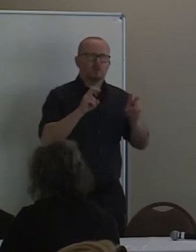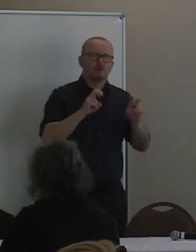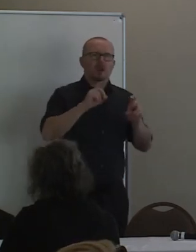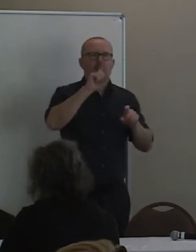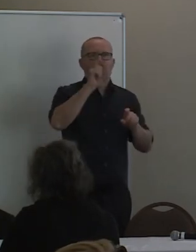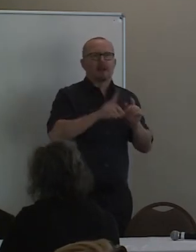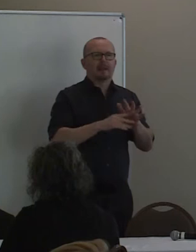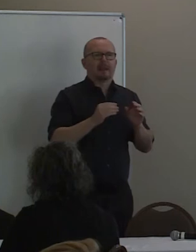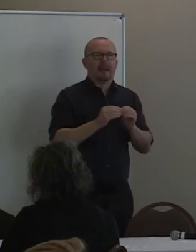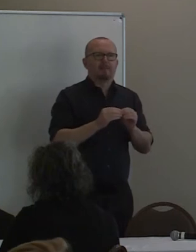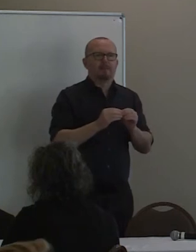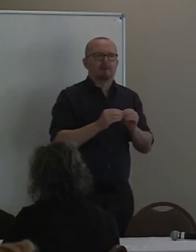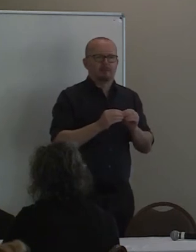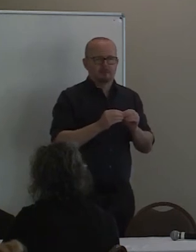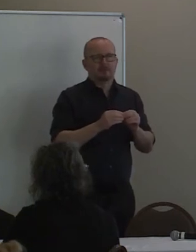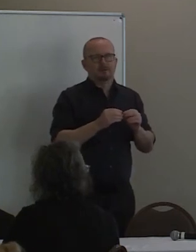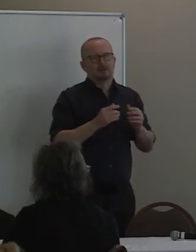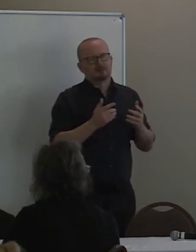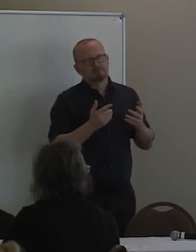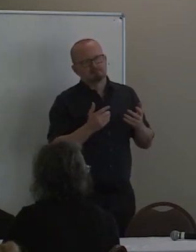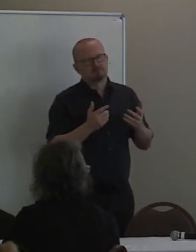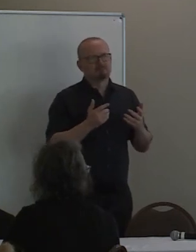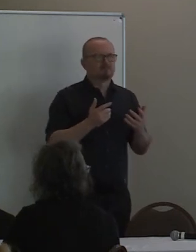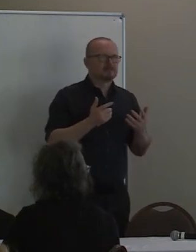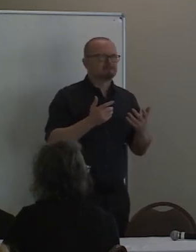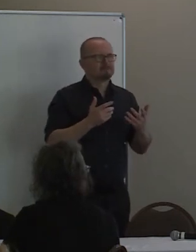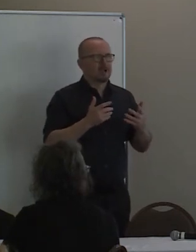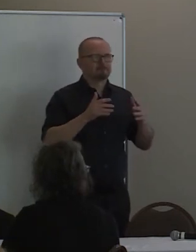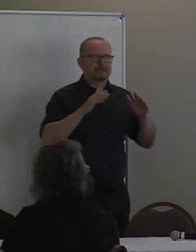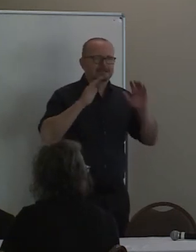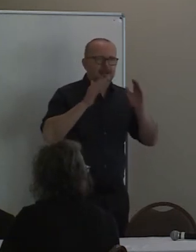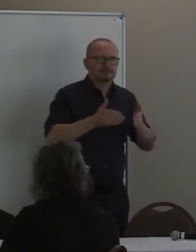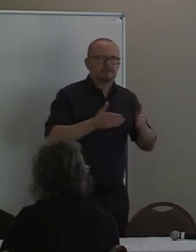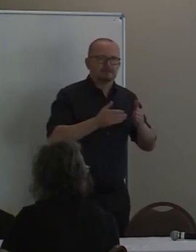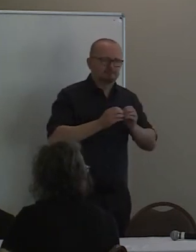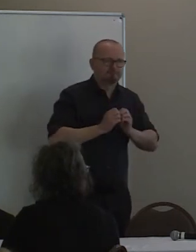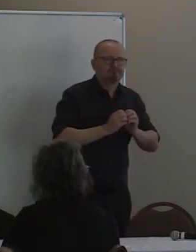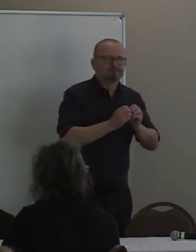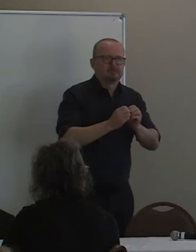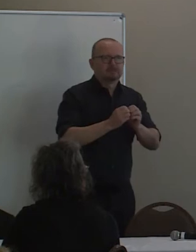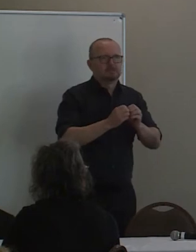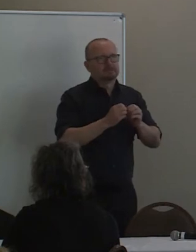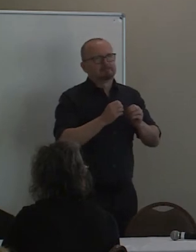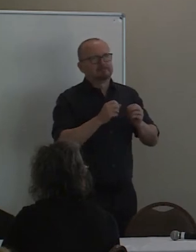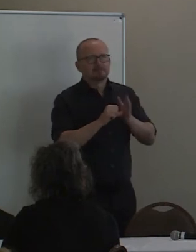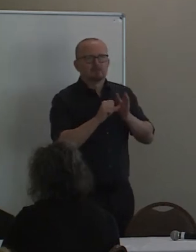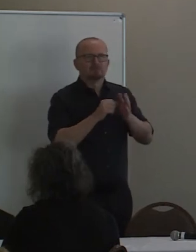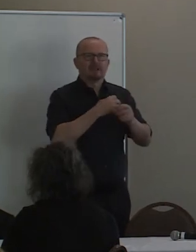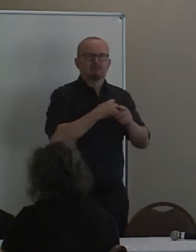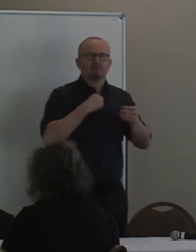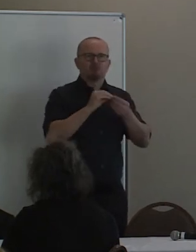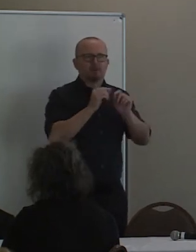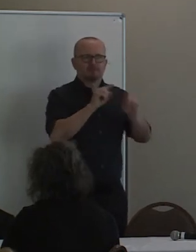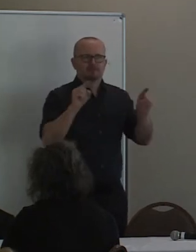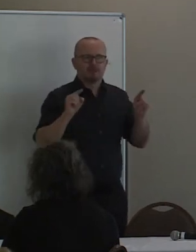that applies lean methodologies and to gnarly government problems. So that's